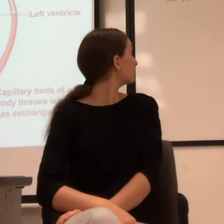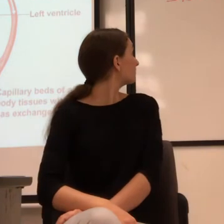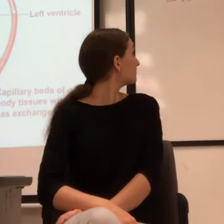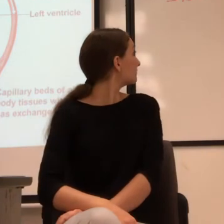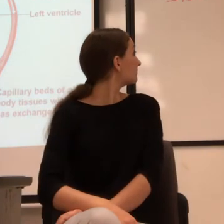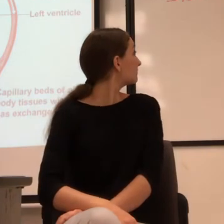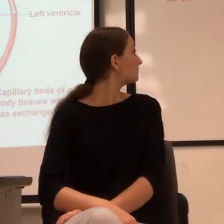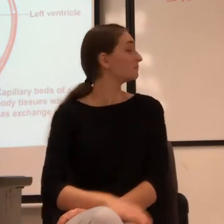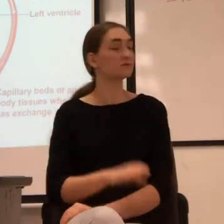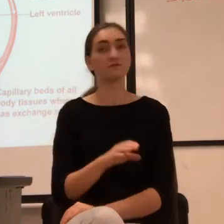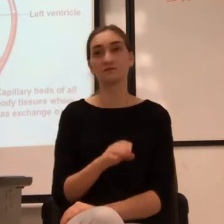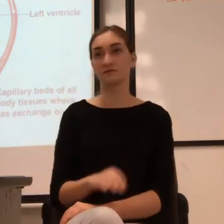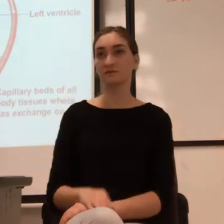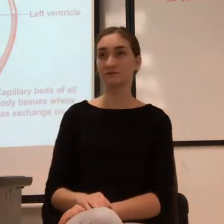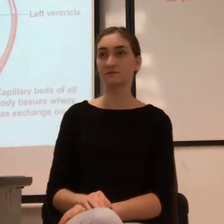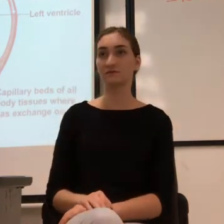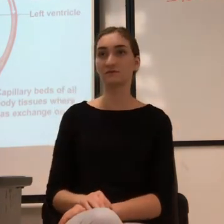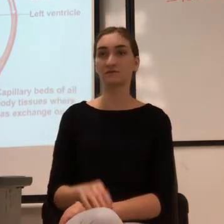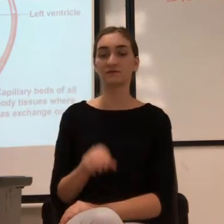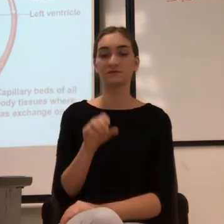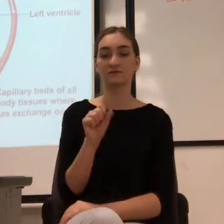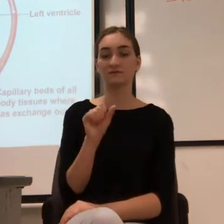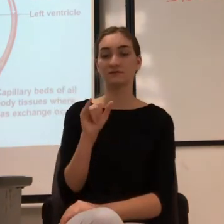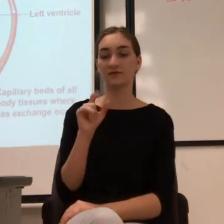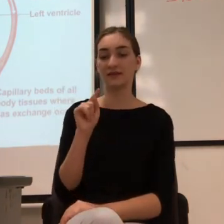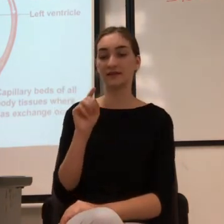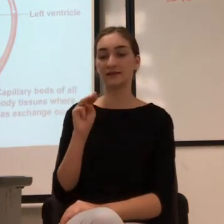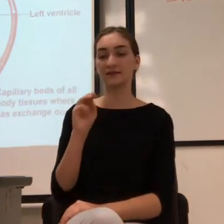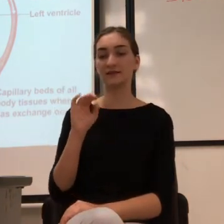I'll say that they distribute